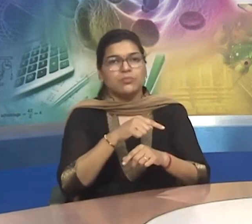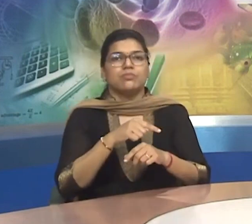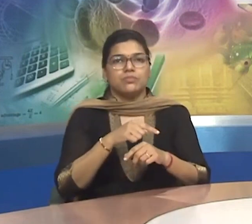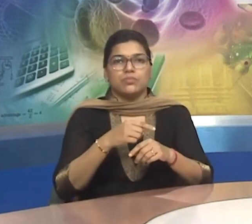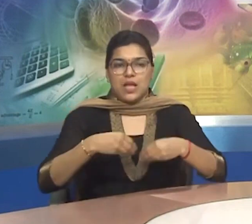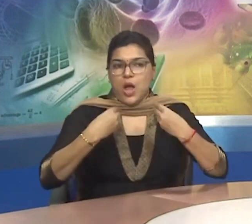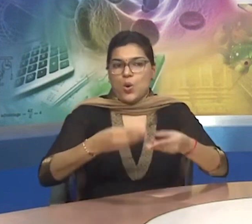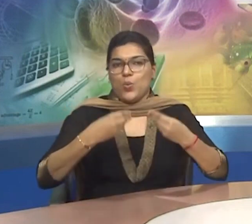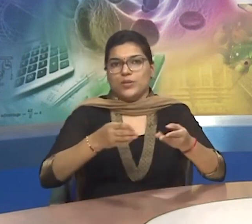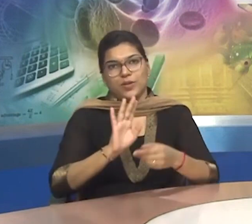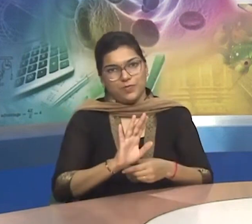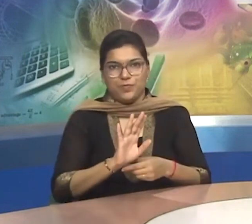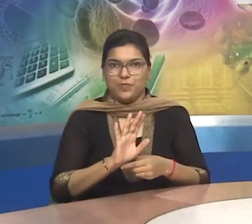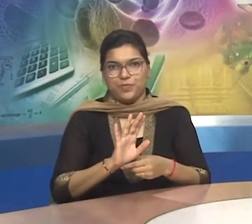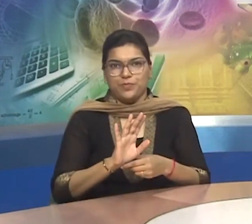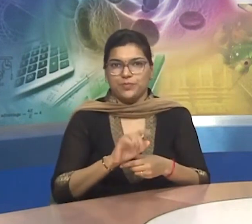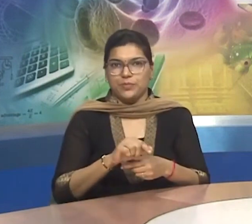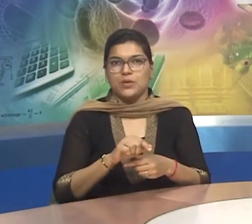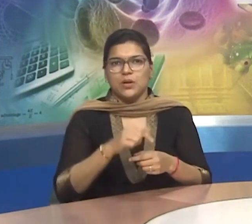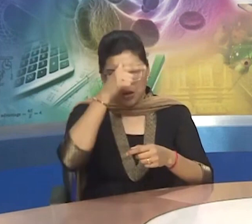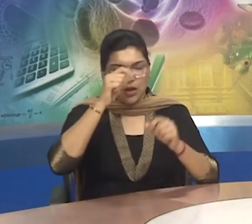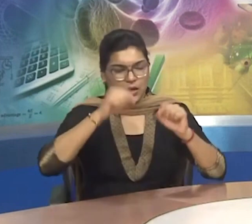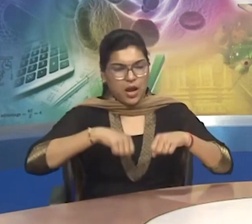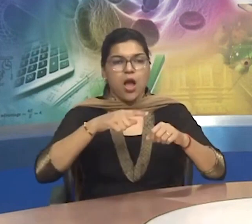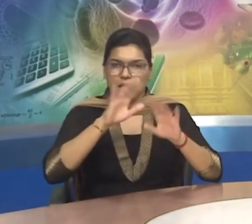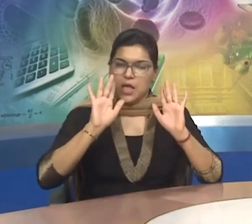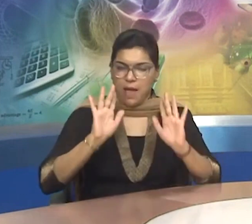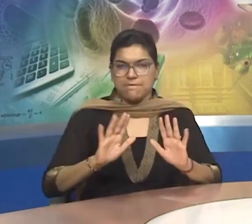These awards are given by our Indian government.